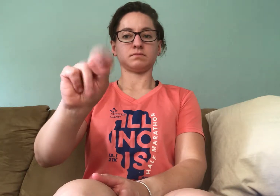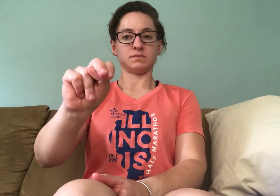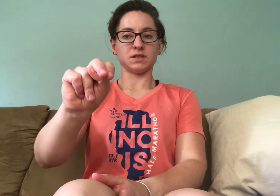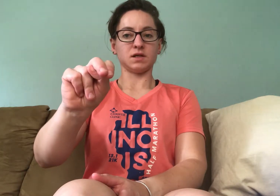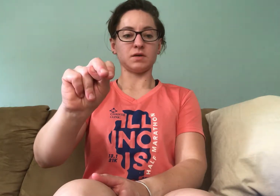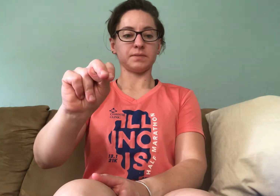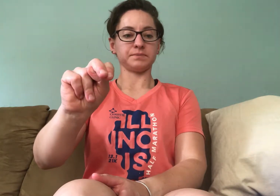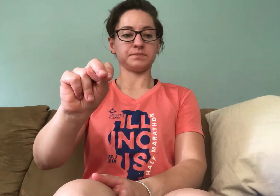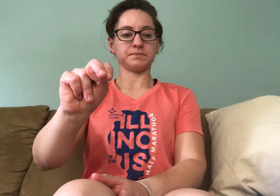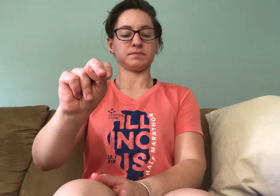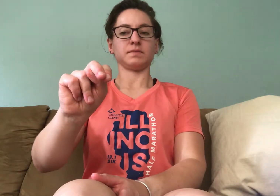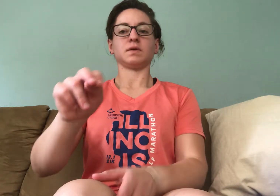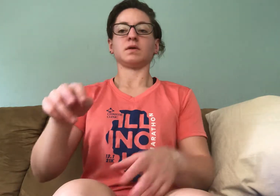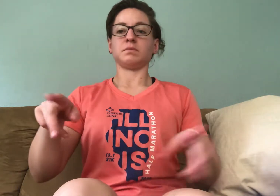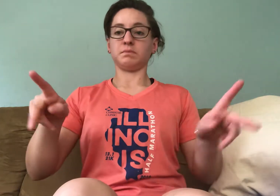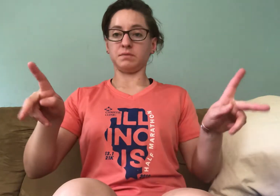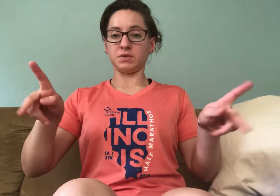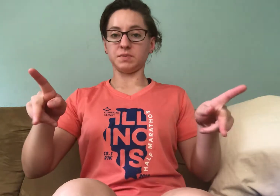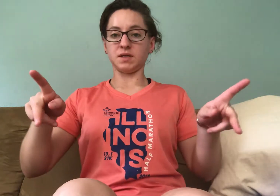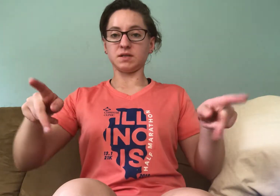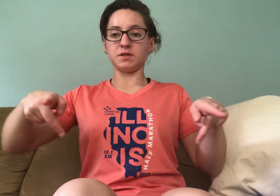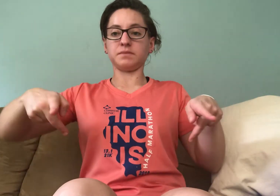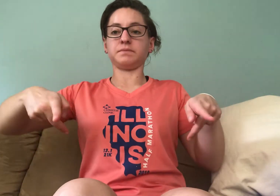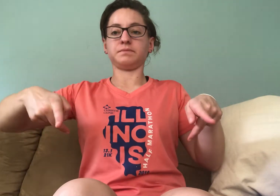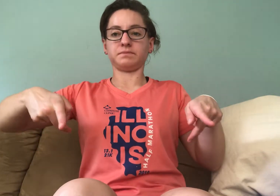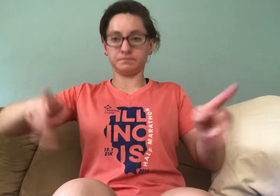It's a long one. Use P's here.